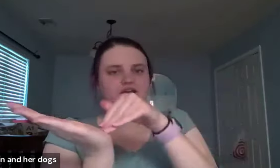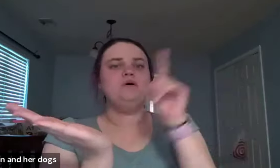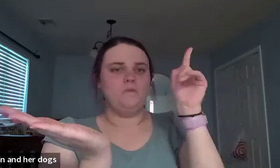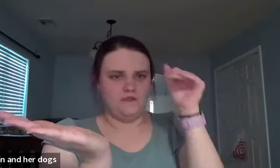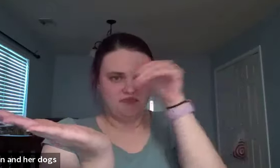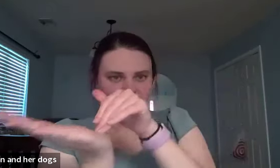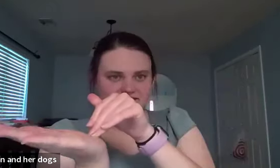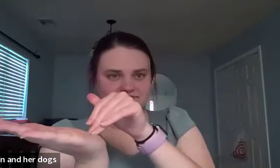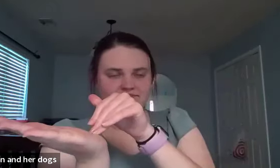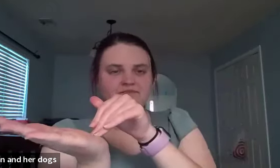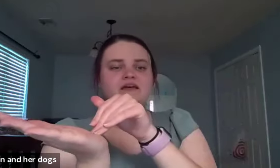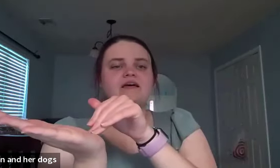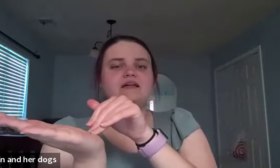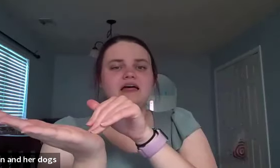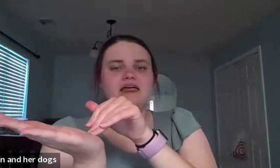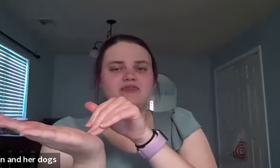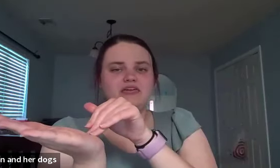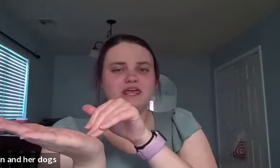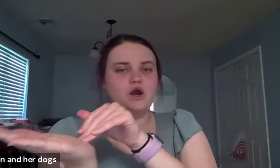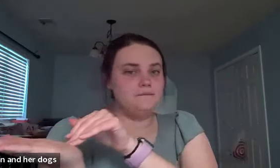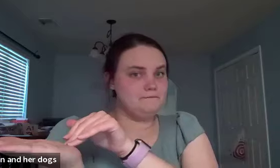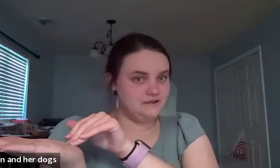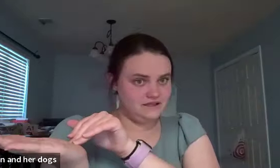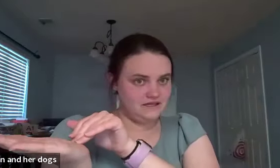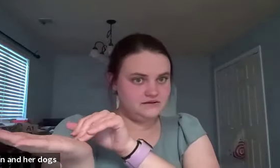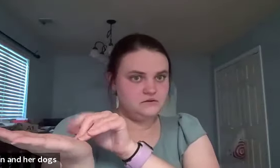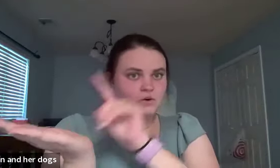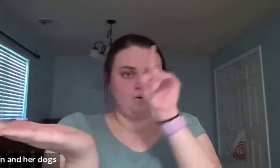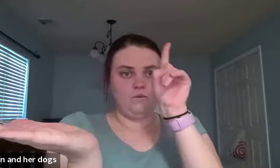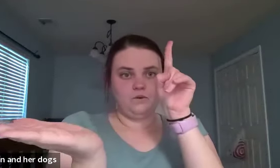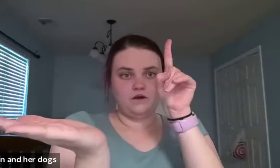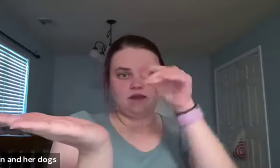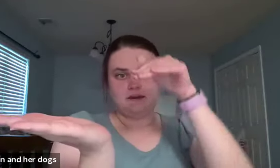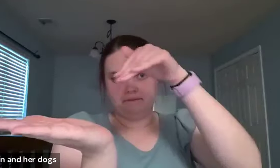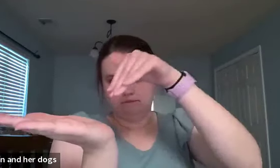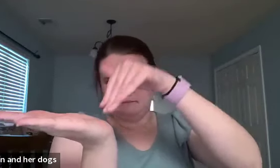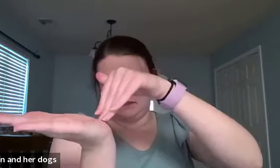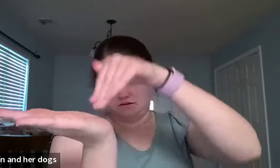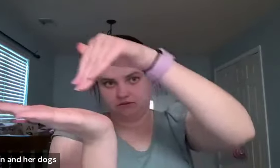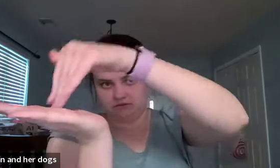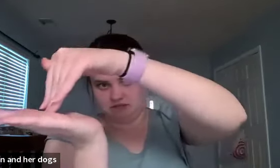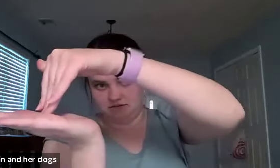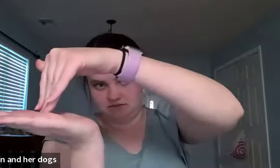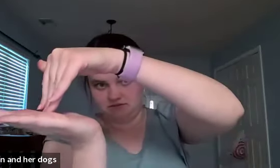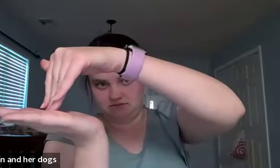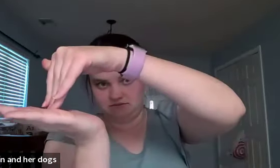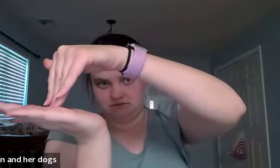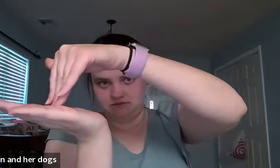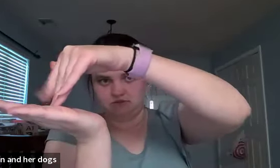There you go. 1,000. And then our million. 1 million. So